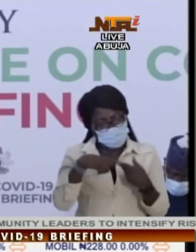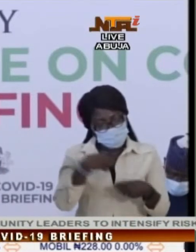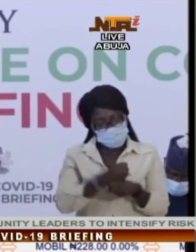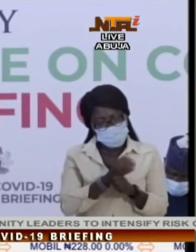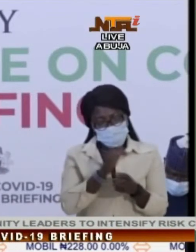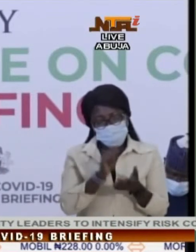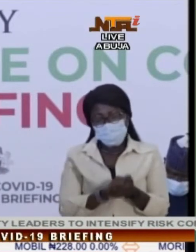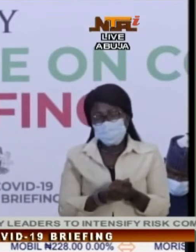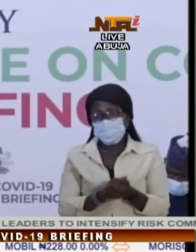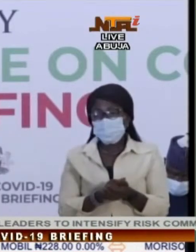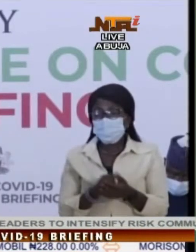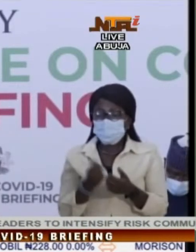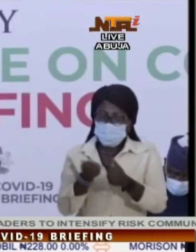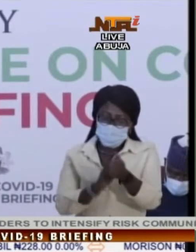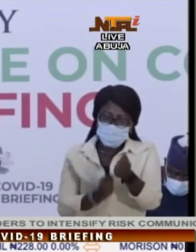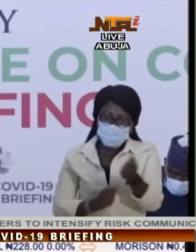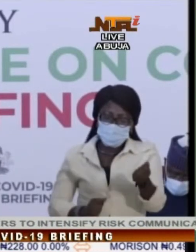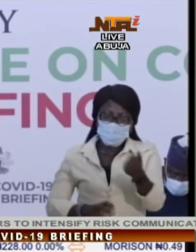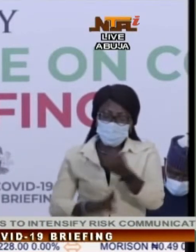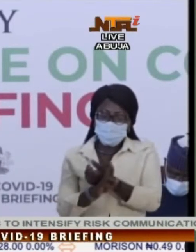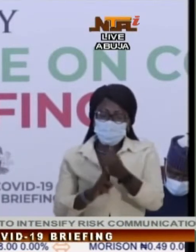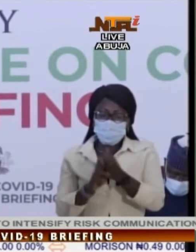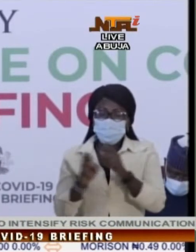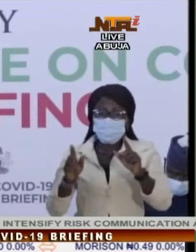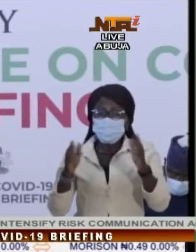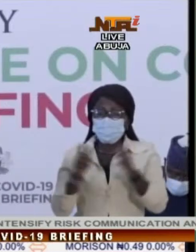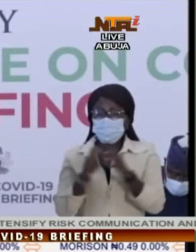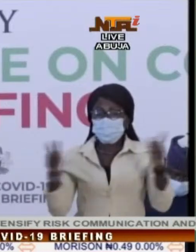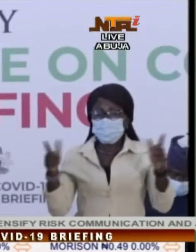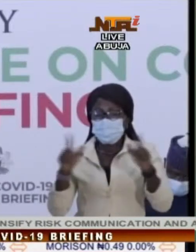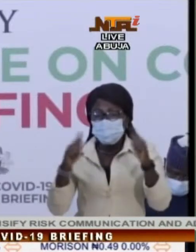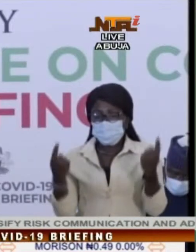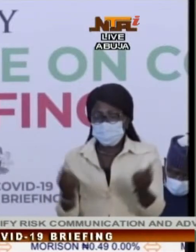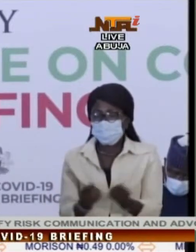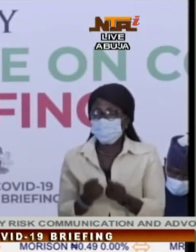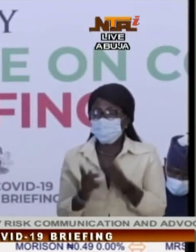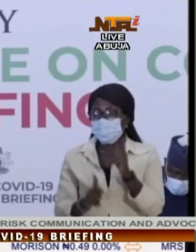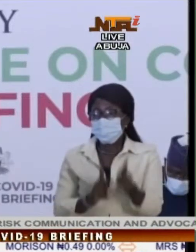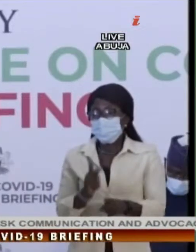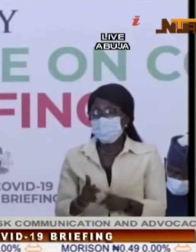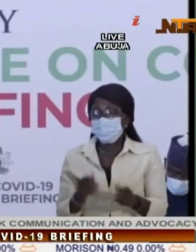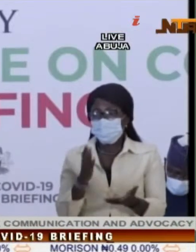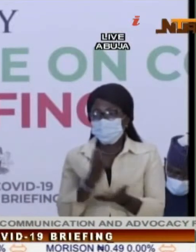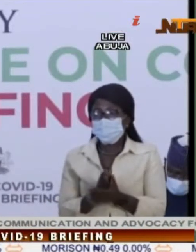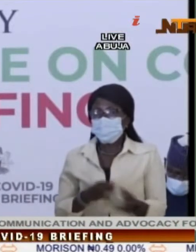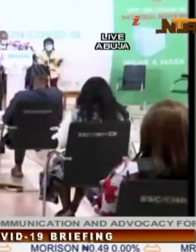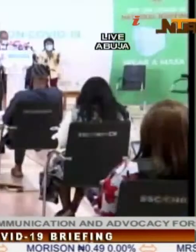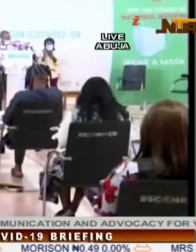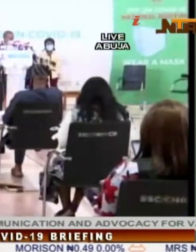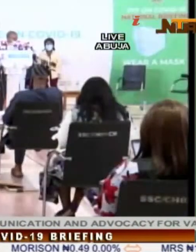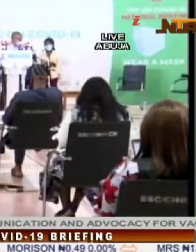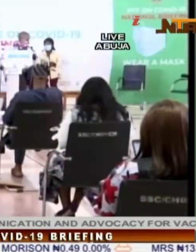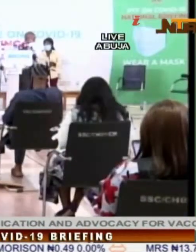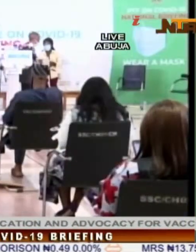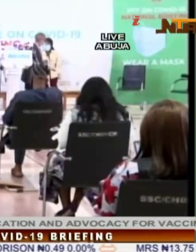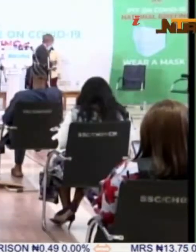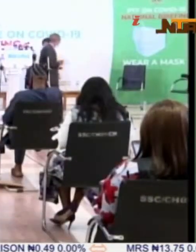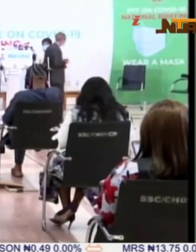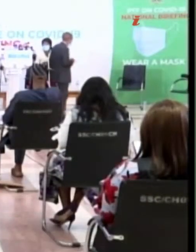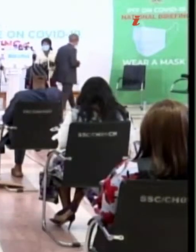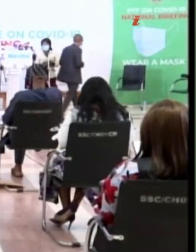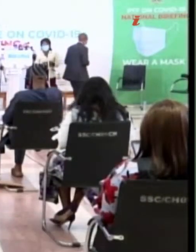is a risk of crowds, control measures are put in place to stop transmission. Thank you.